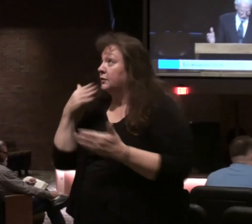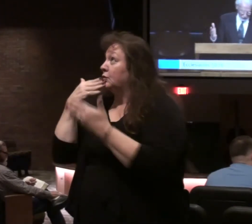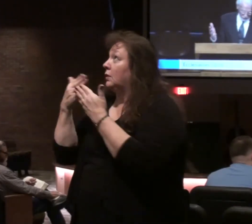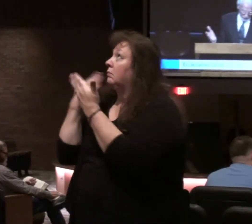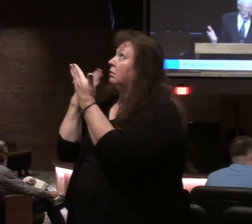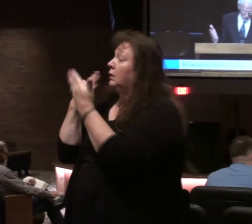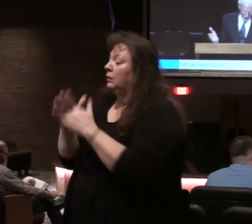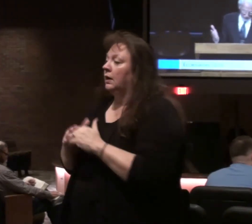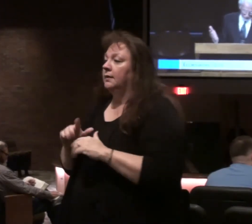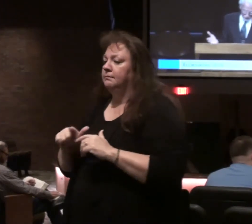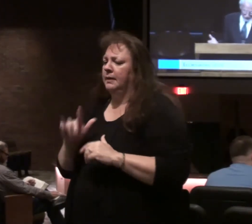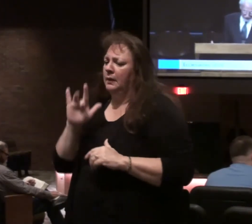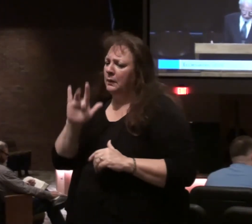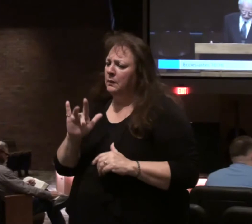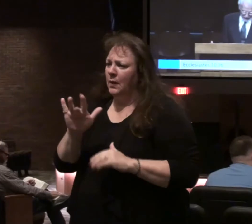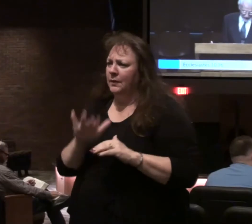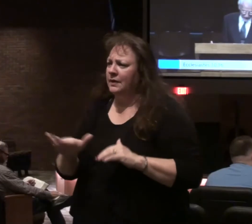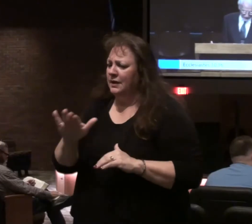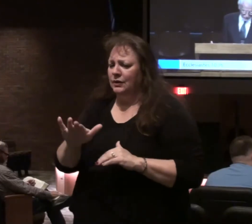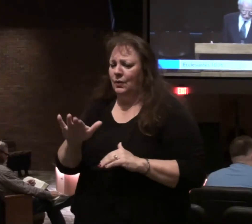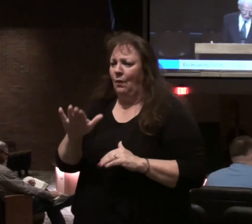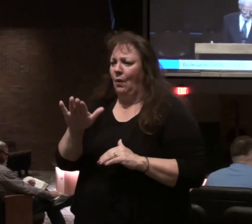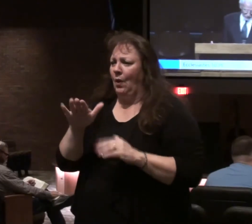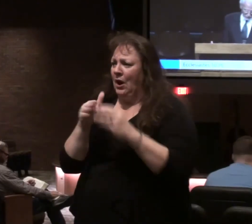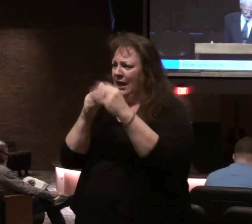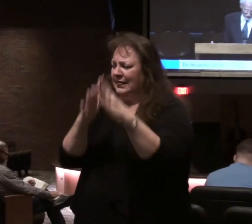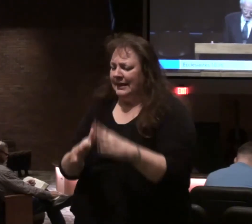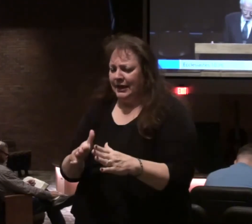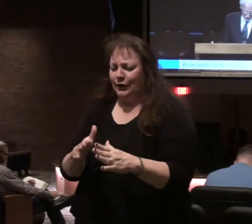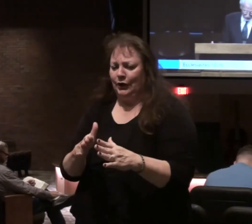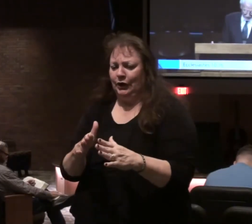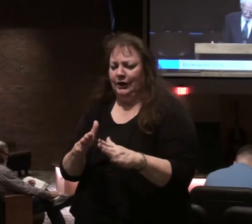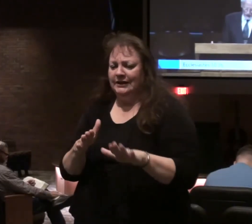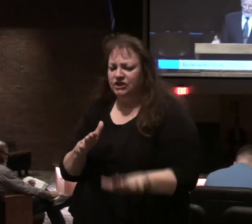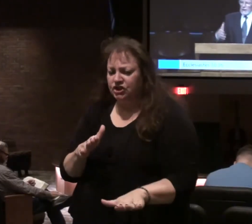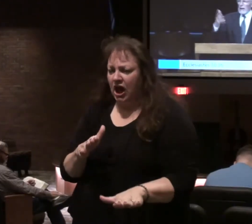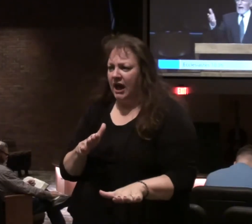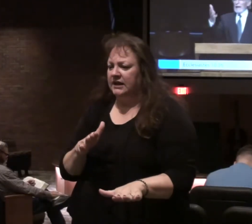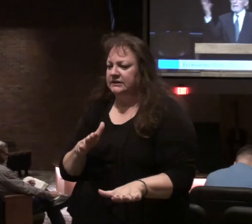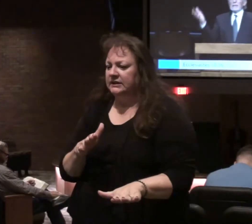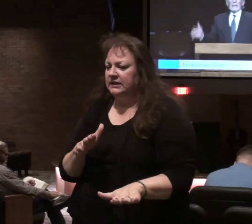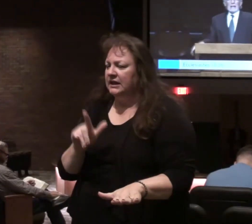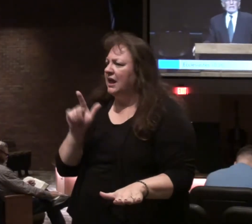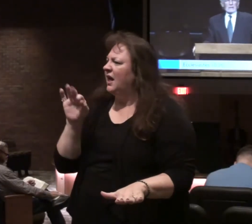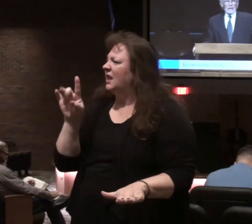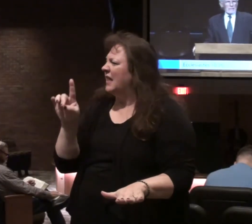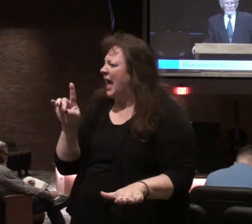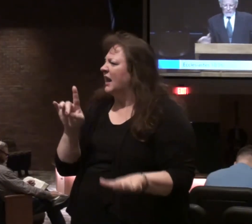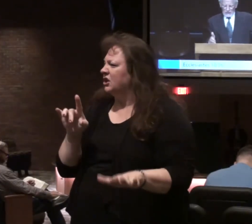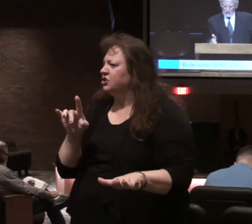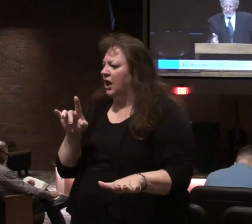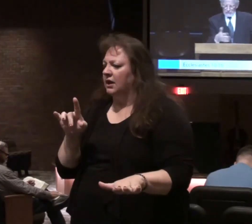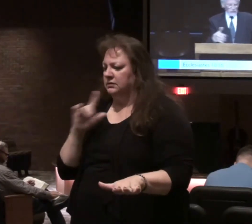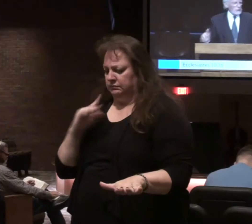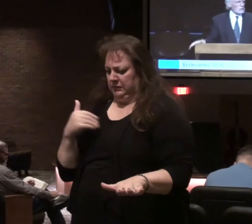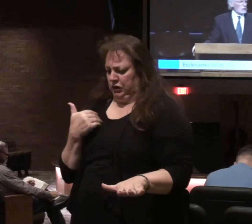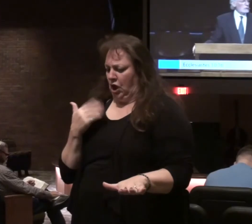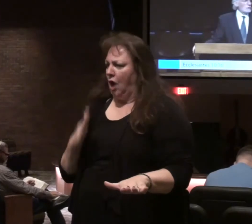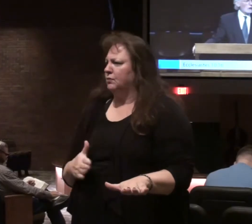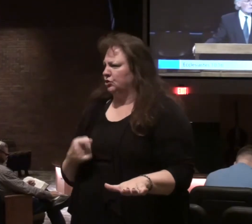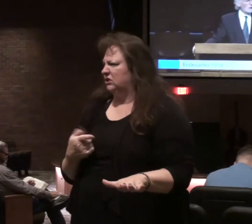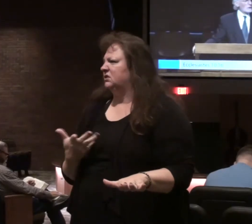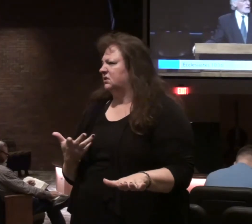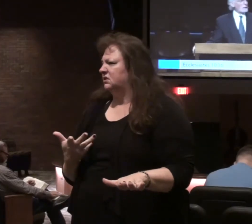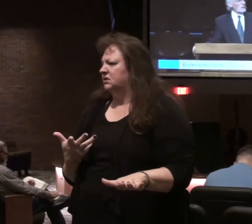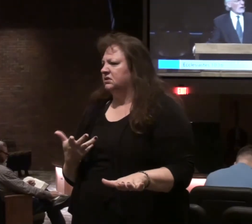So woe to you, O land, whose king is a lad, whose princes feast in the morning. The lad, that's for a young person. It's